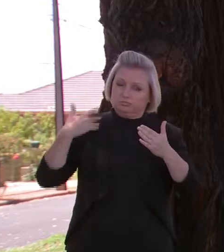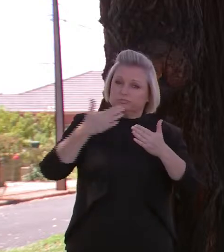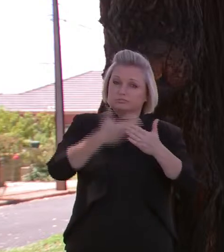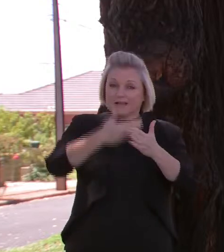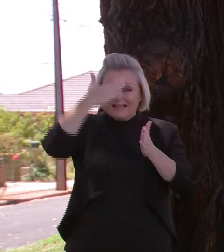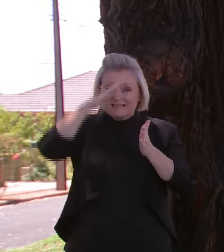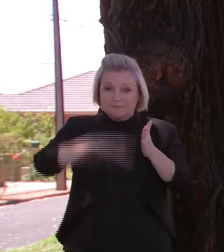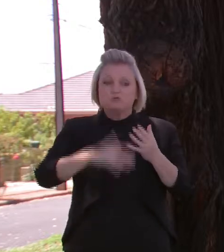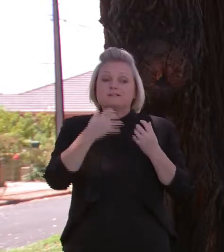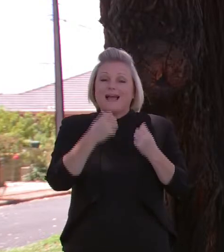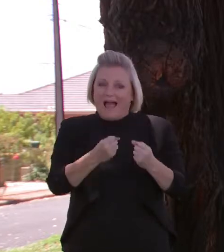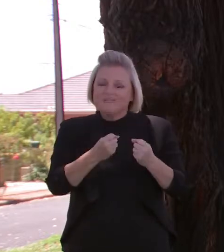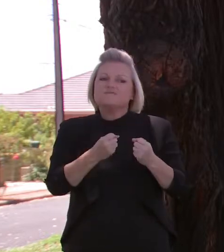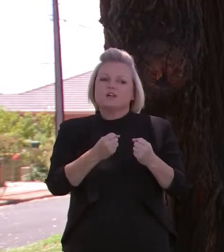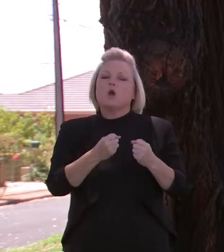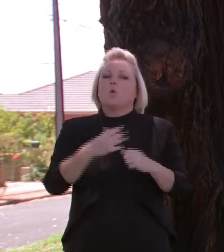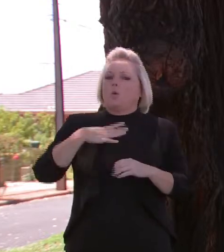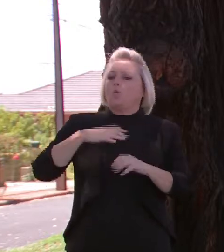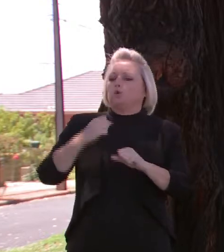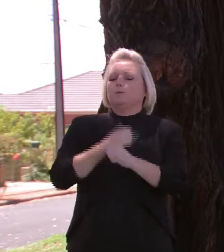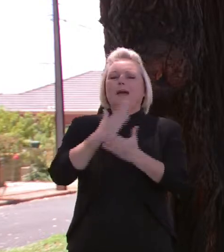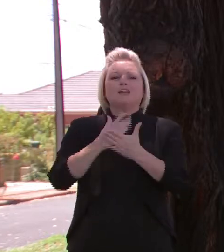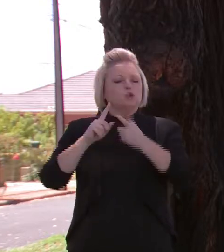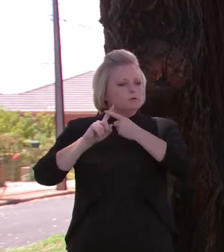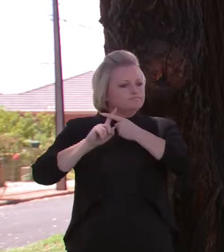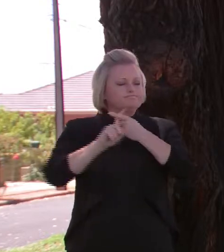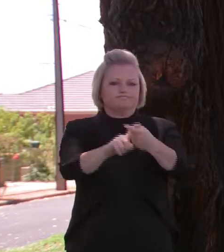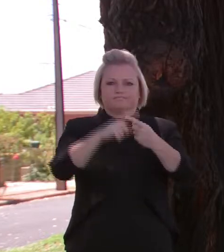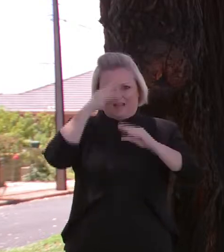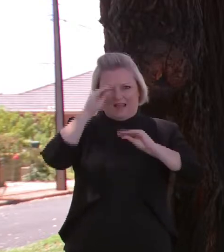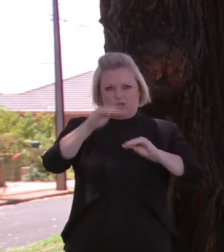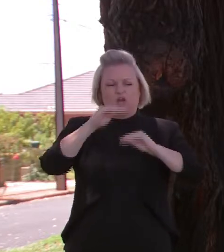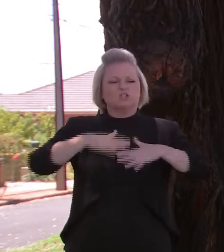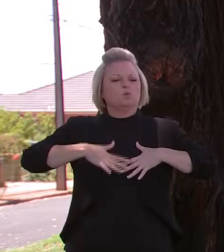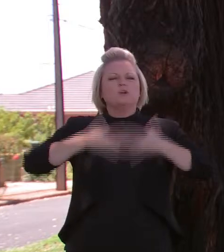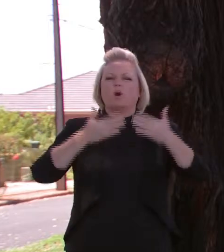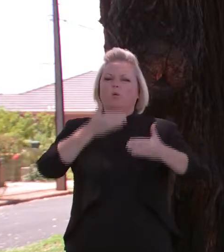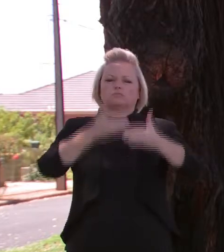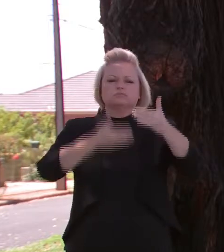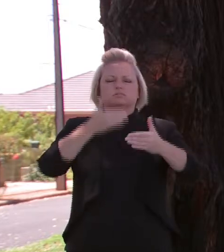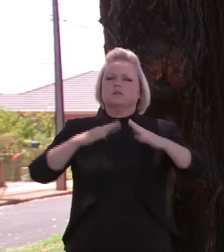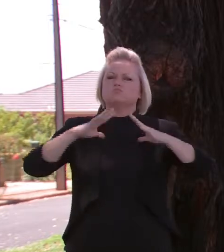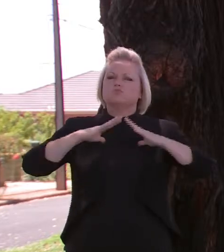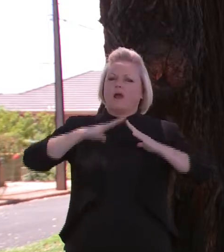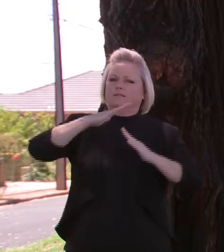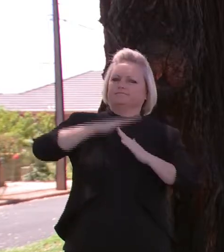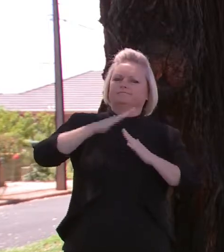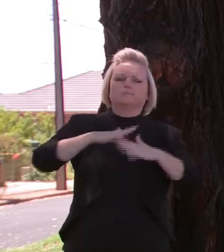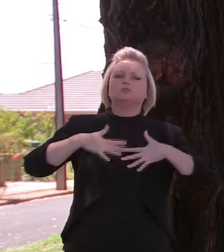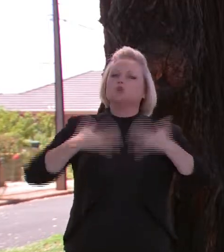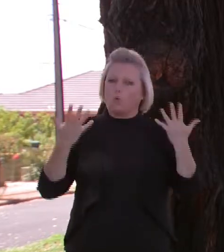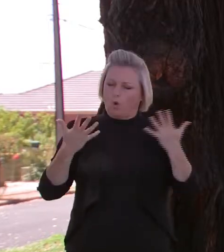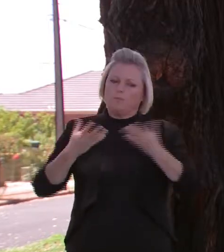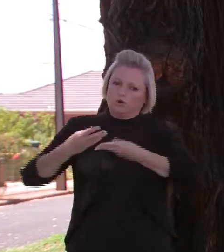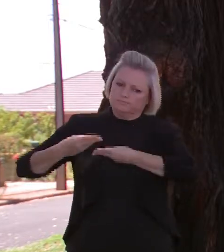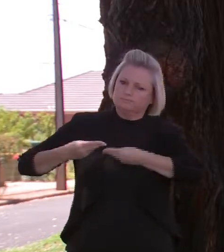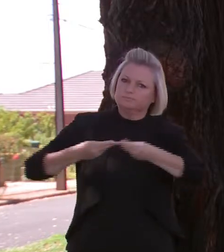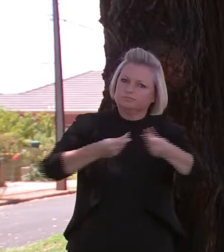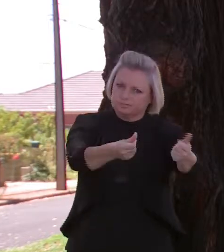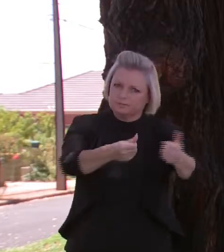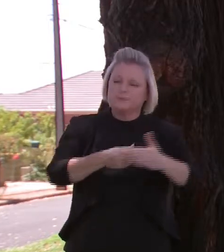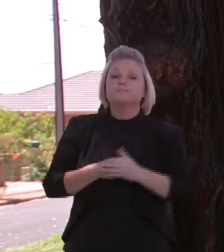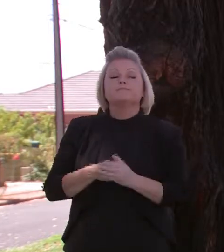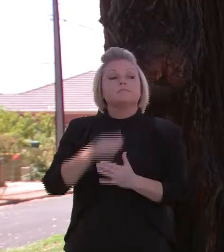year, that continuity of learning won't be impacted. All of them have been developed this year. When was this work prepared? We've been preparing this work